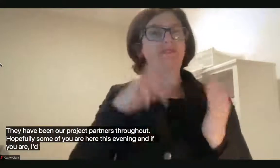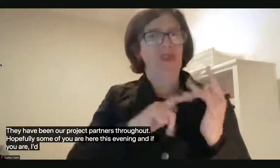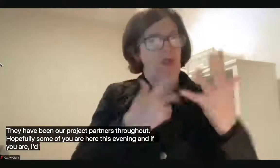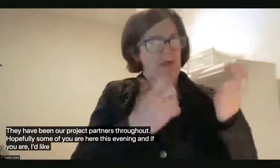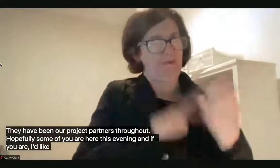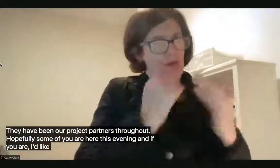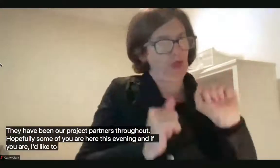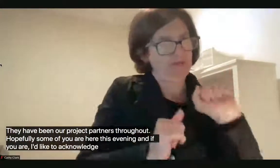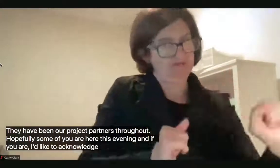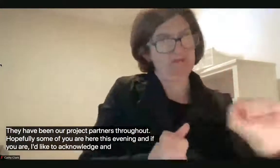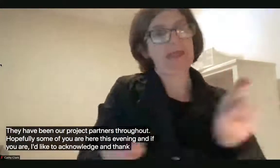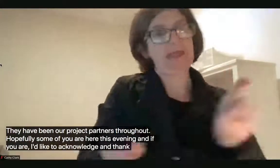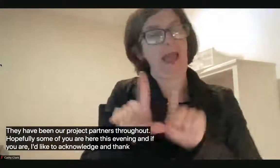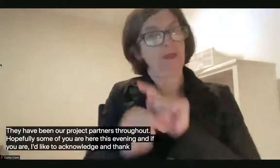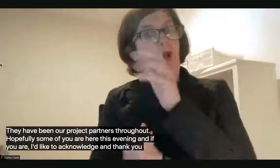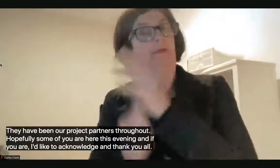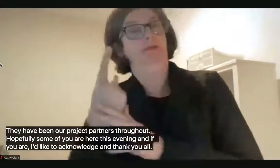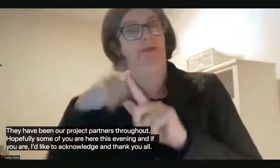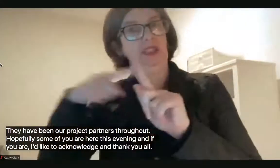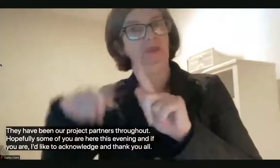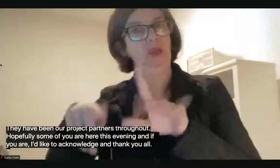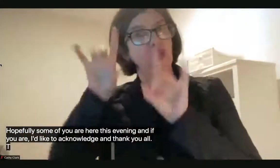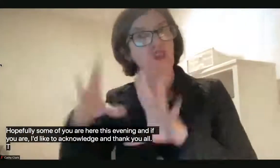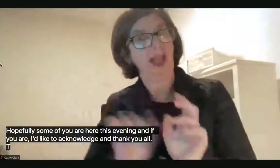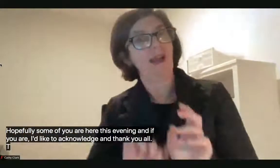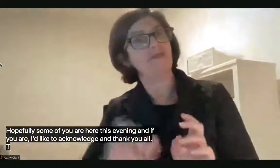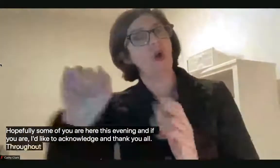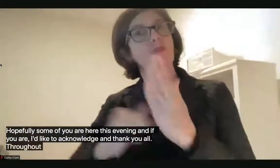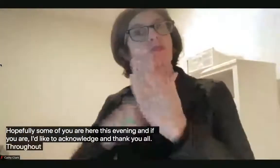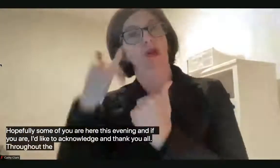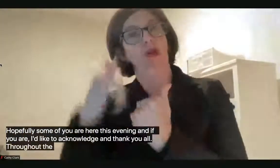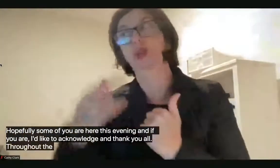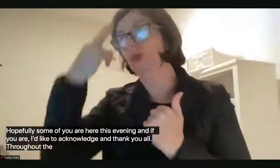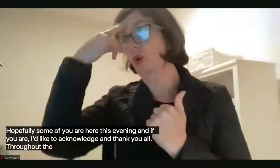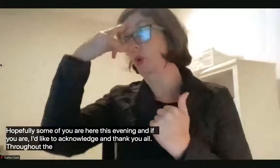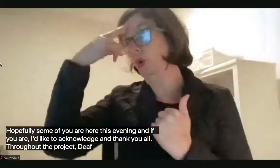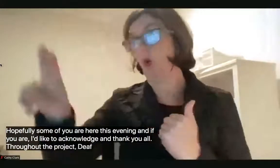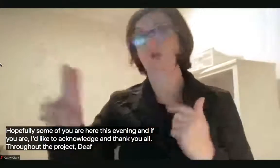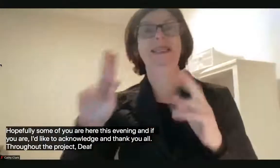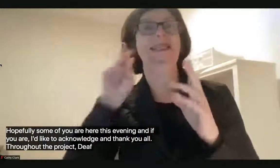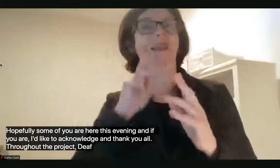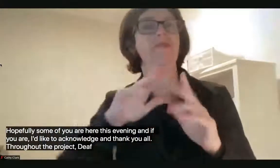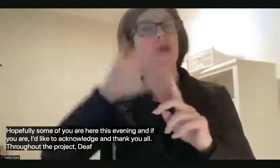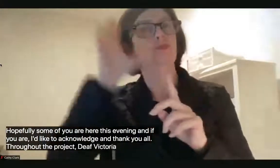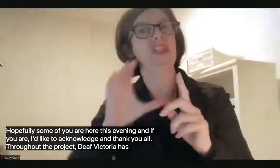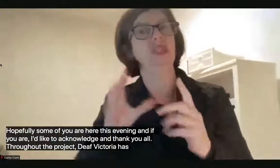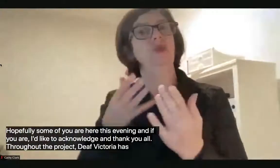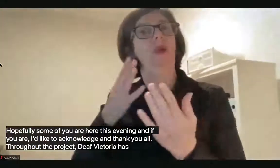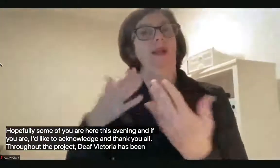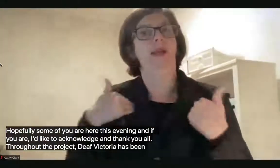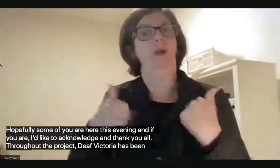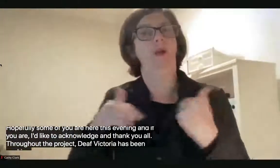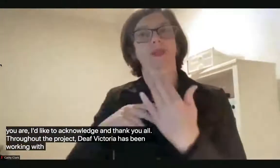Throughout the project, Deaf Victoria has been working with Expression Australia, who have their own project called